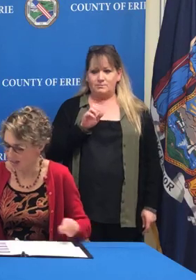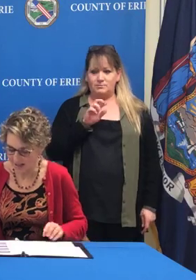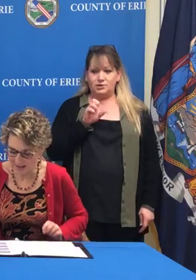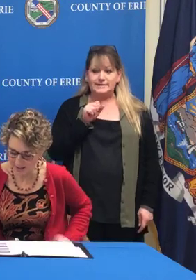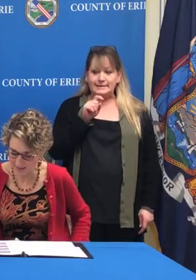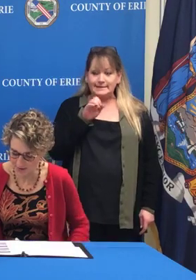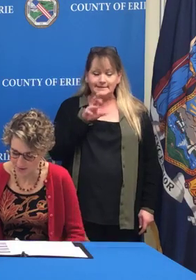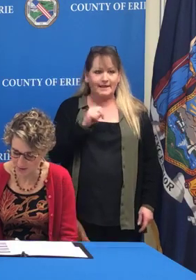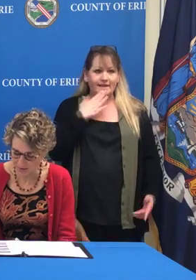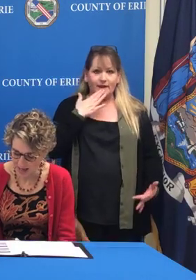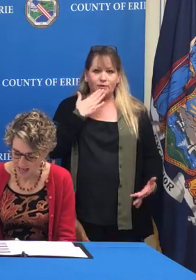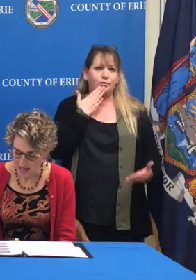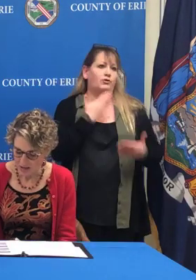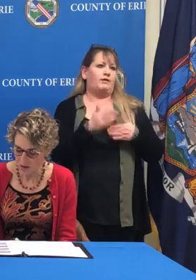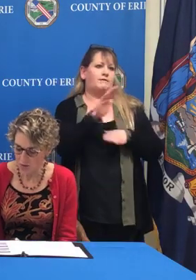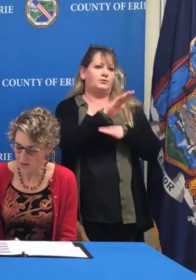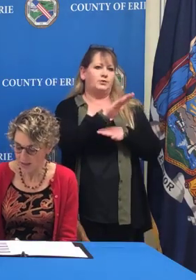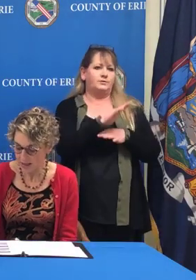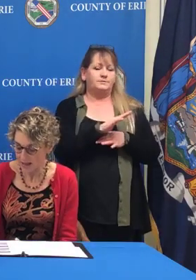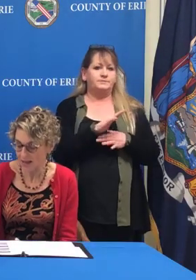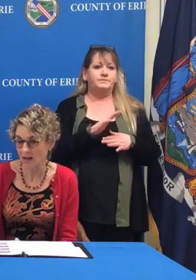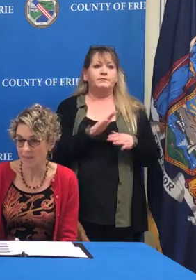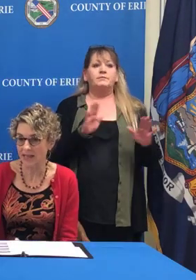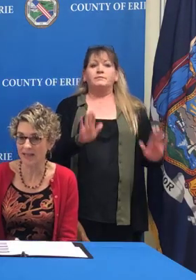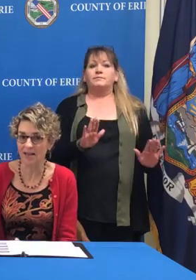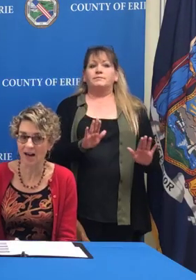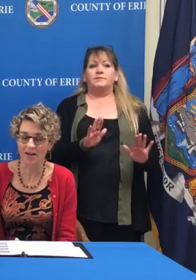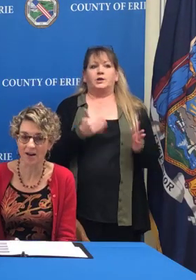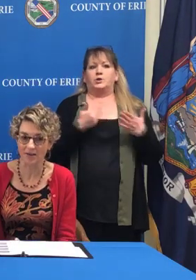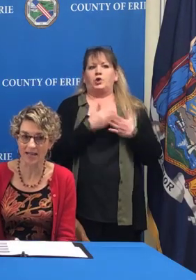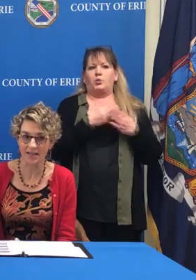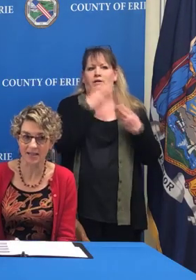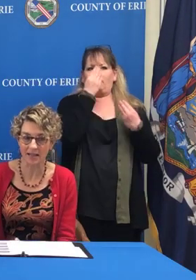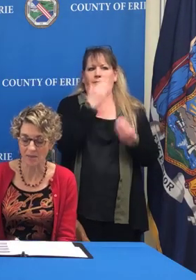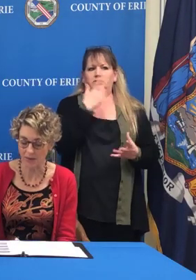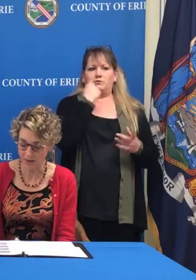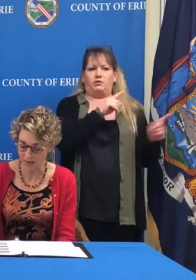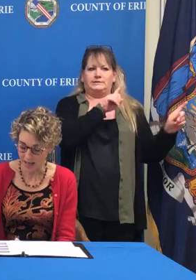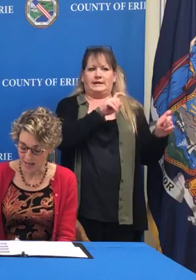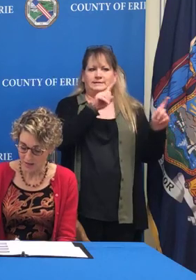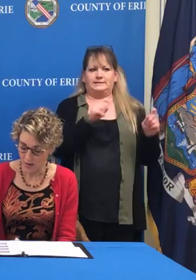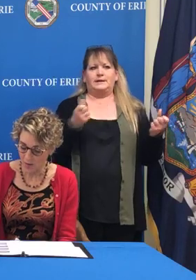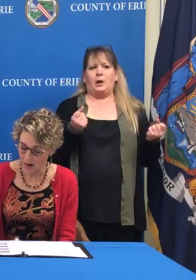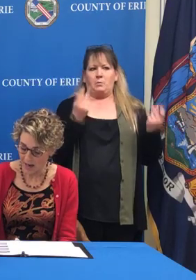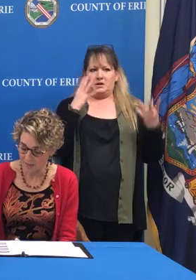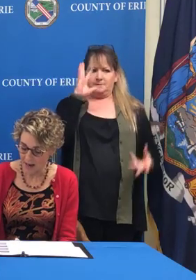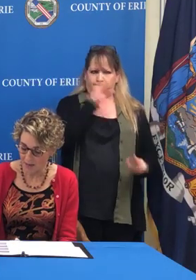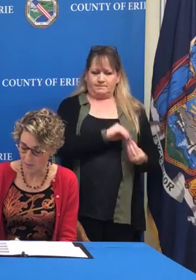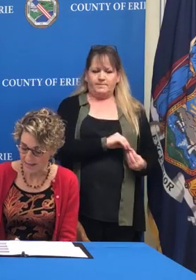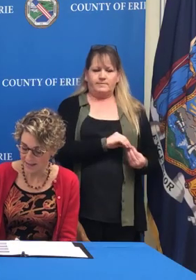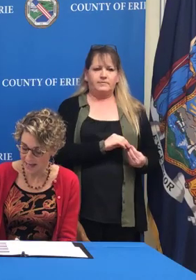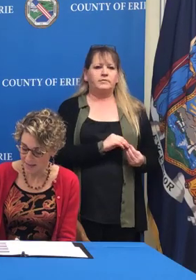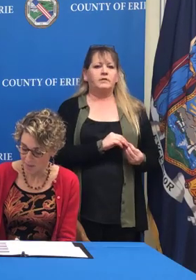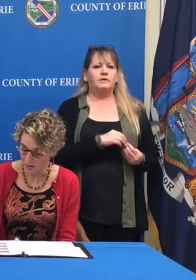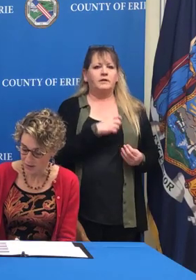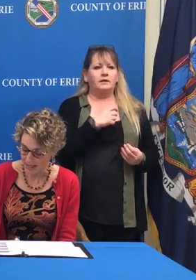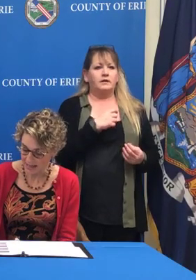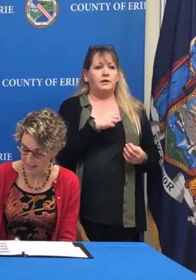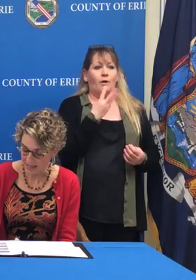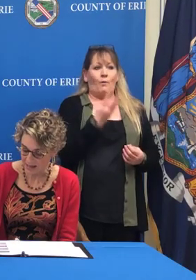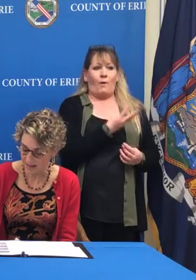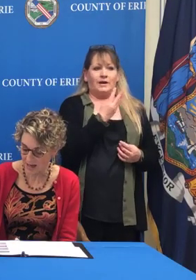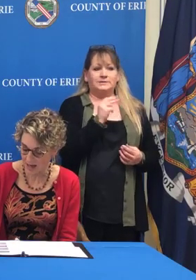you. Good afternoon. So just to get an update on our testing numbers, so on Wednesday,